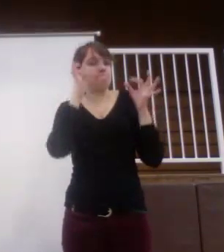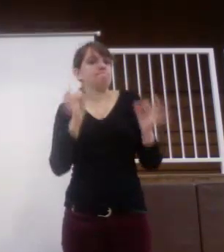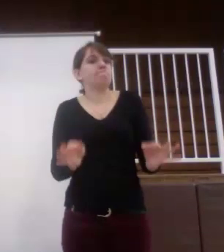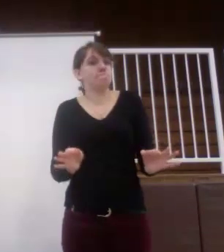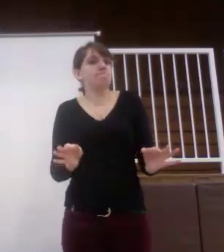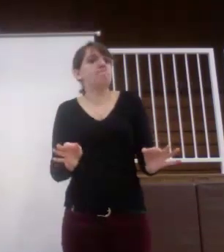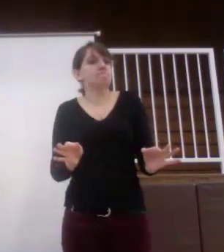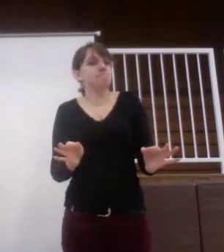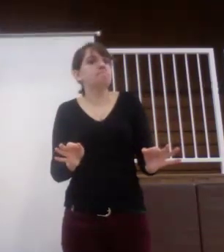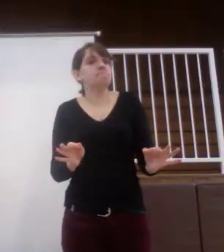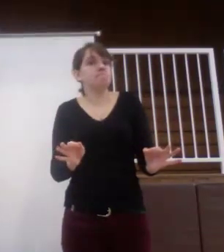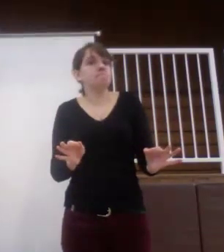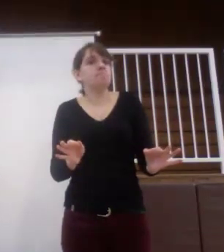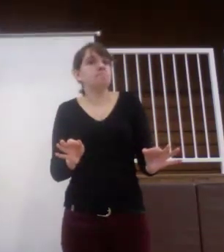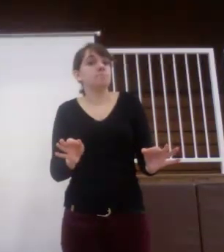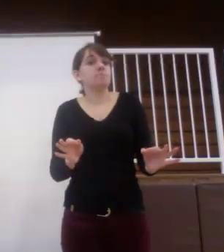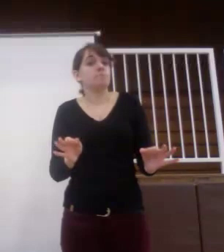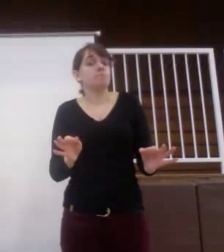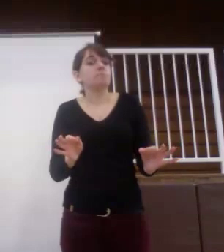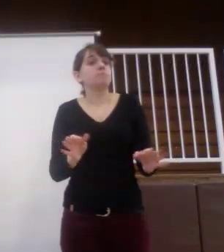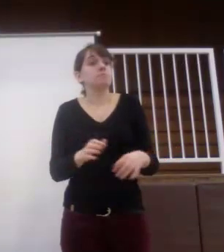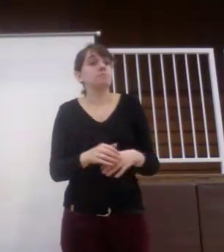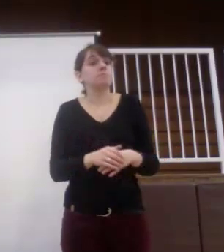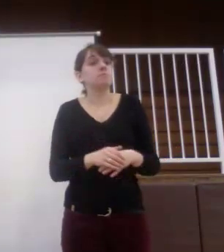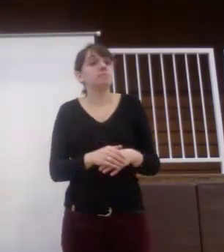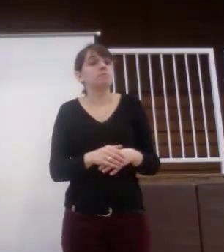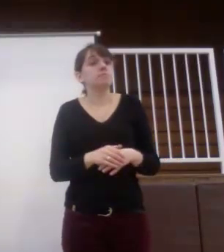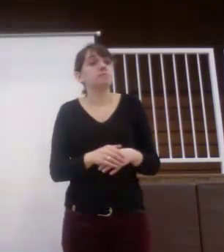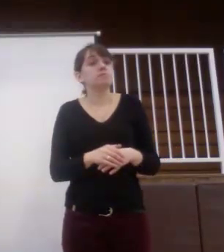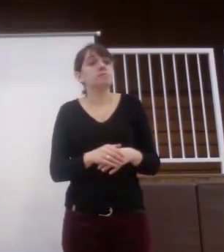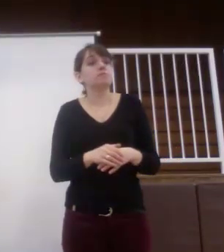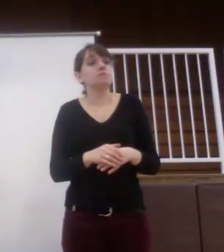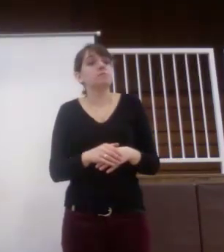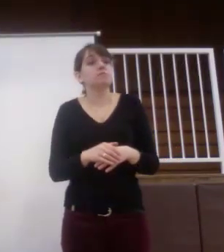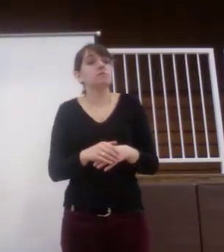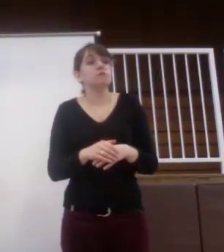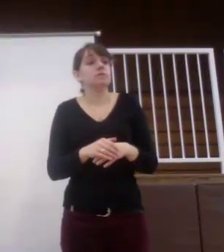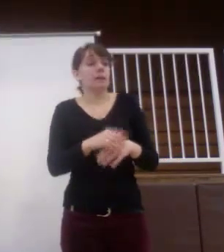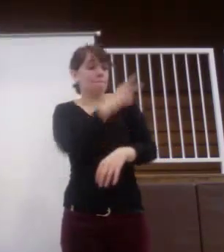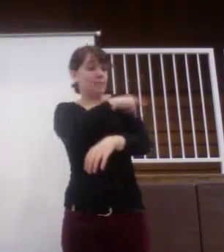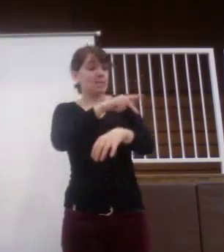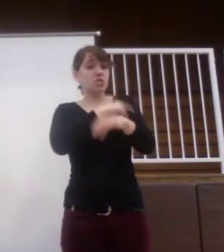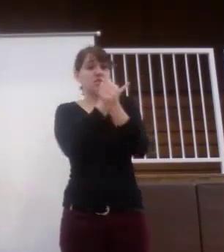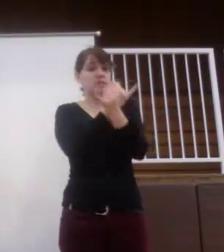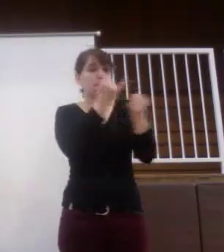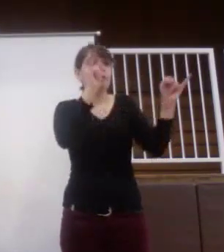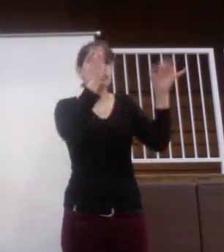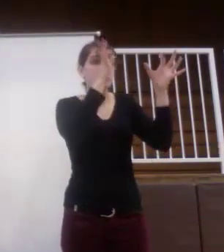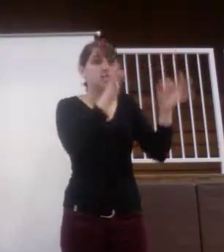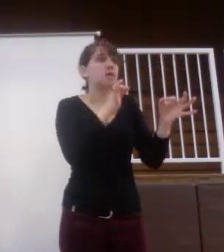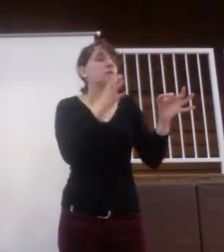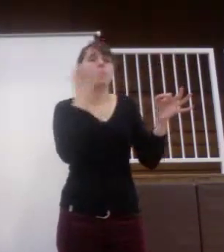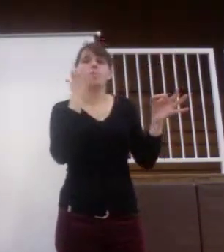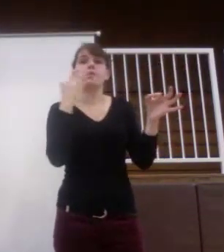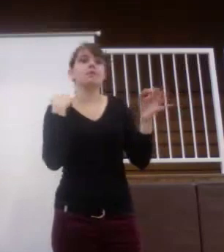which is a major basis for the practice of medicine in the United States.